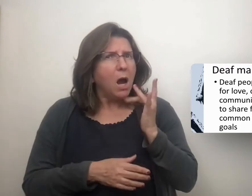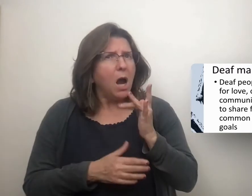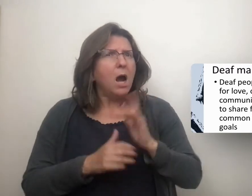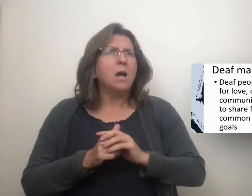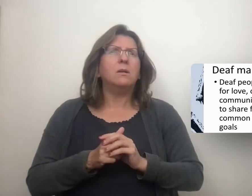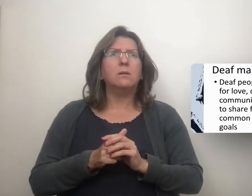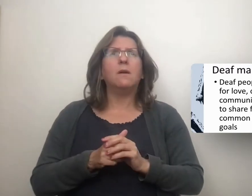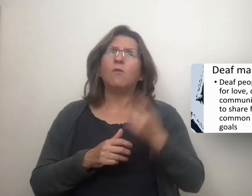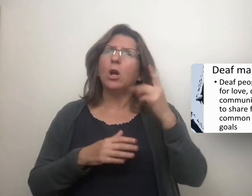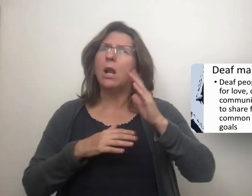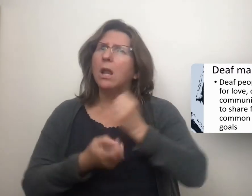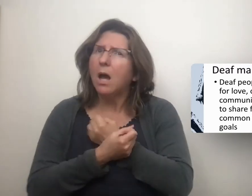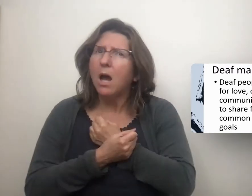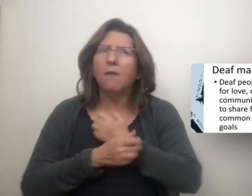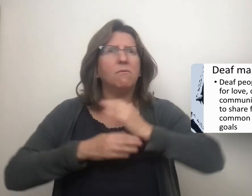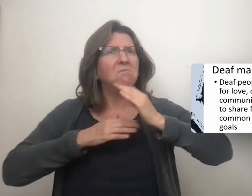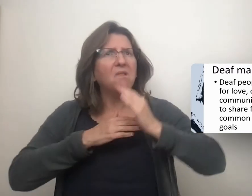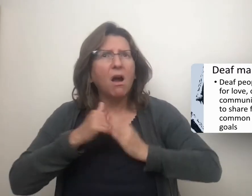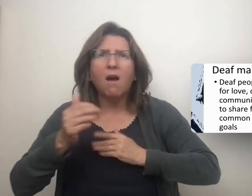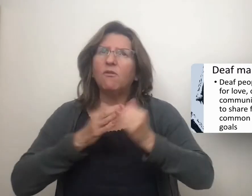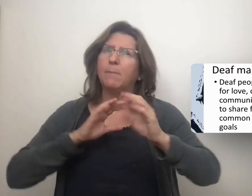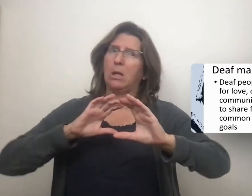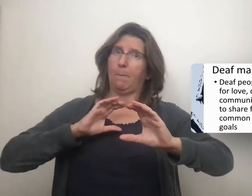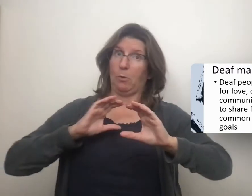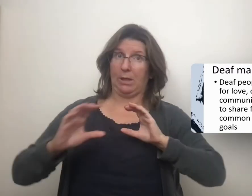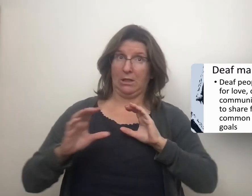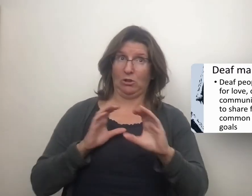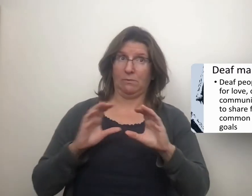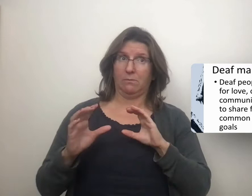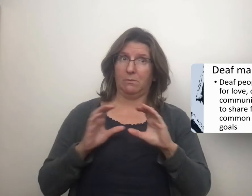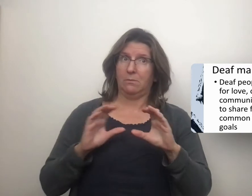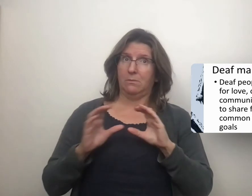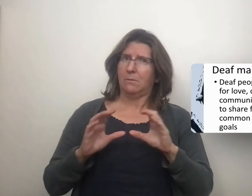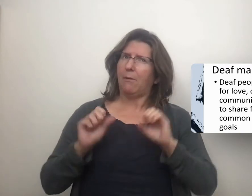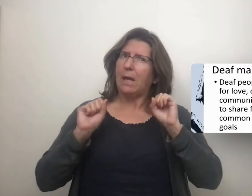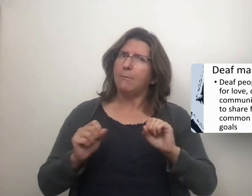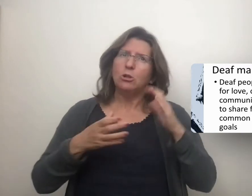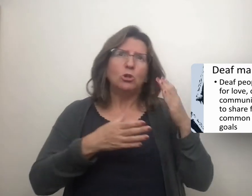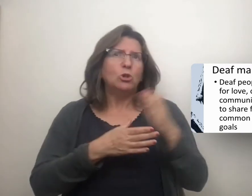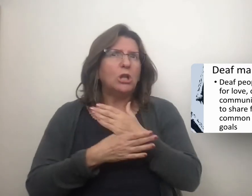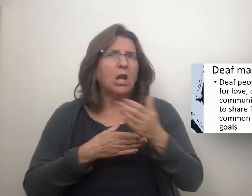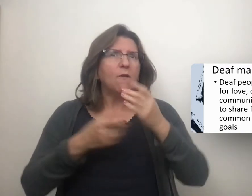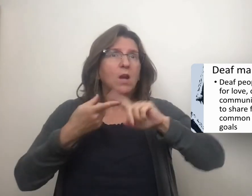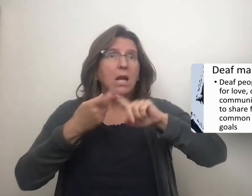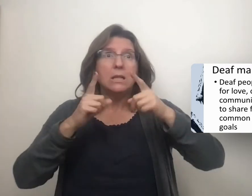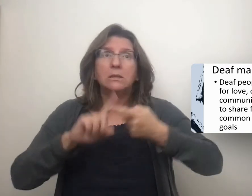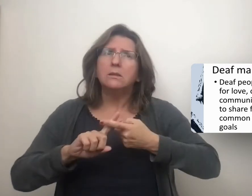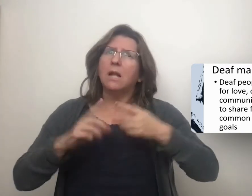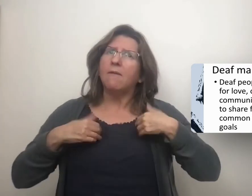Deaf people marry each other for love, the comfort of shared communication, the ability to share